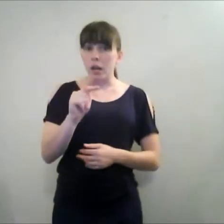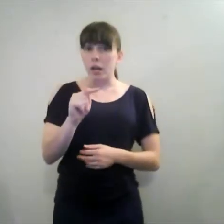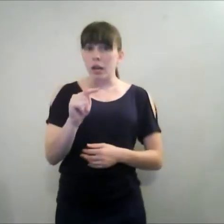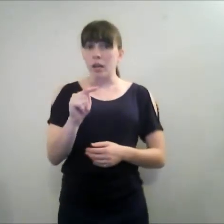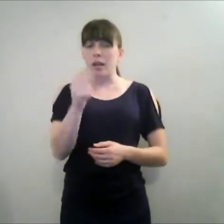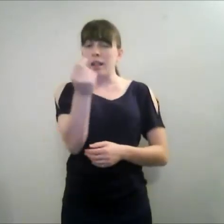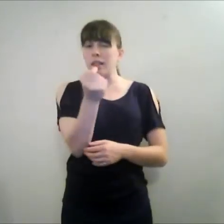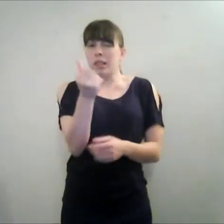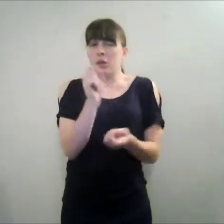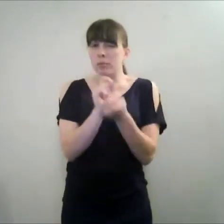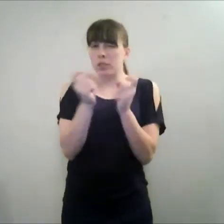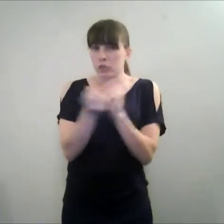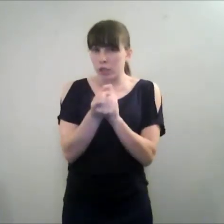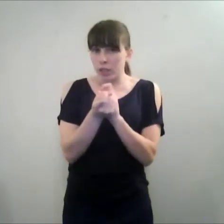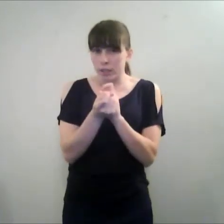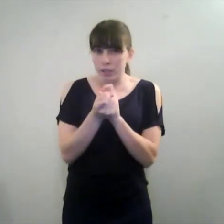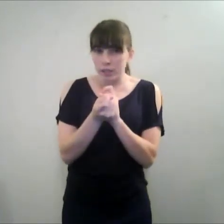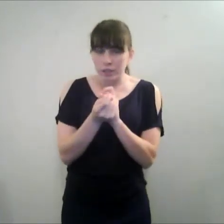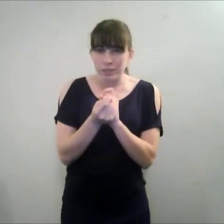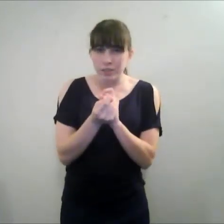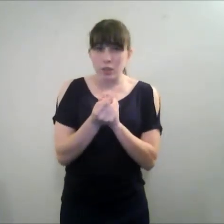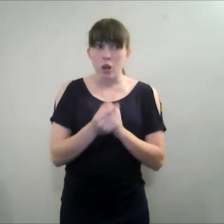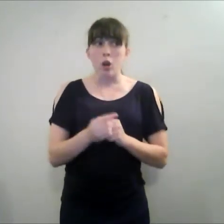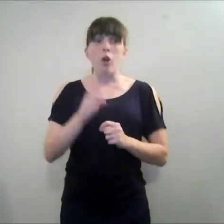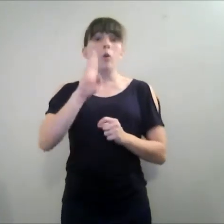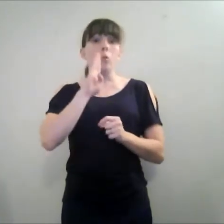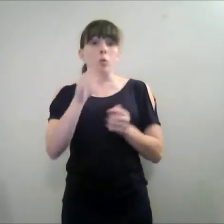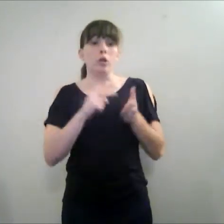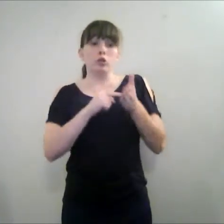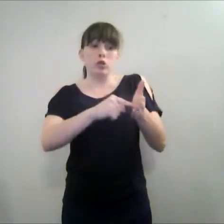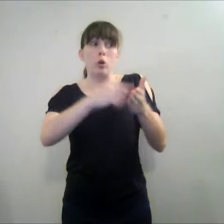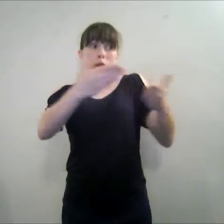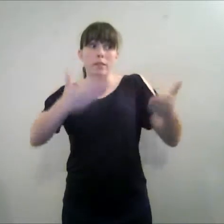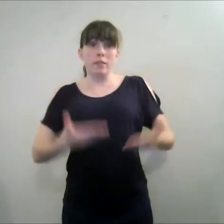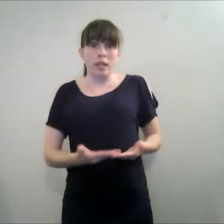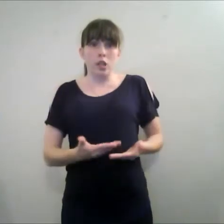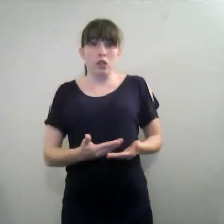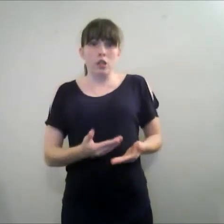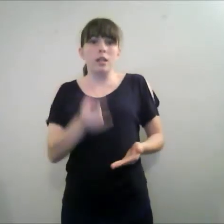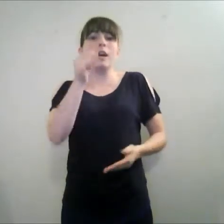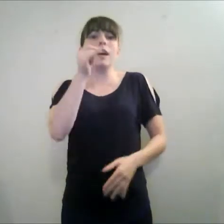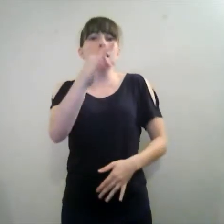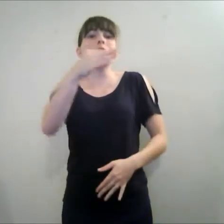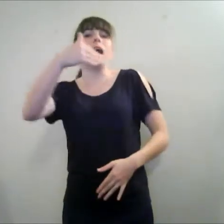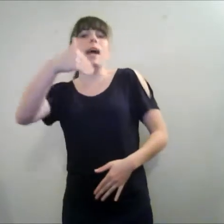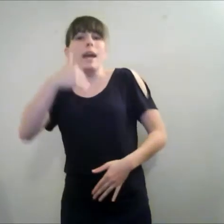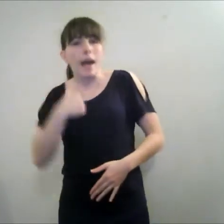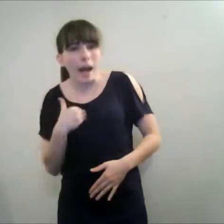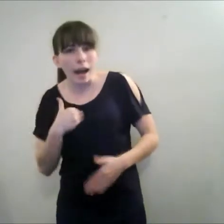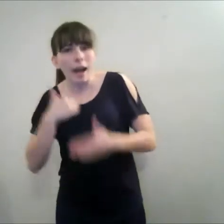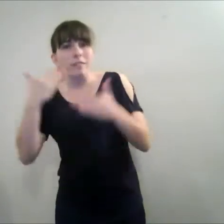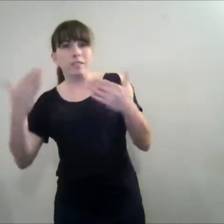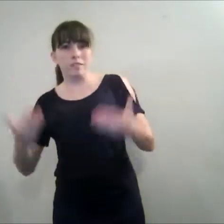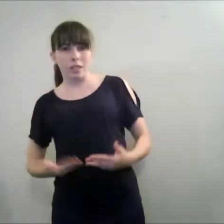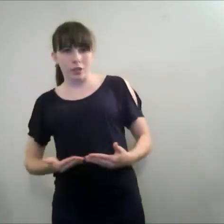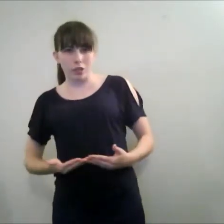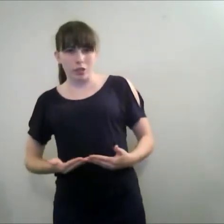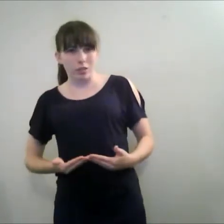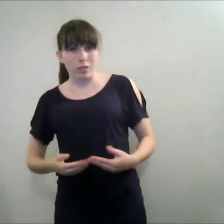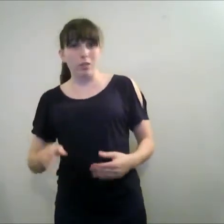have one. It will only show you that I'm over 18 if I actually am over 18. But nothing else. So you're the